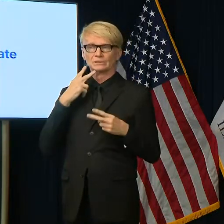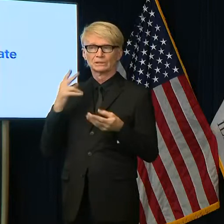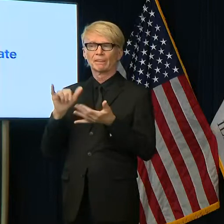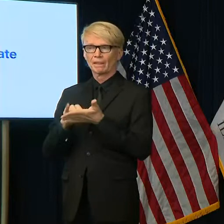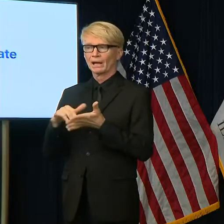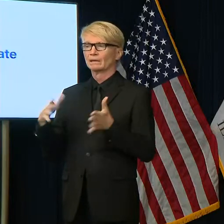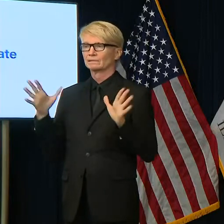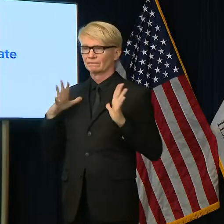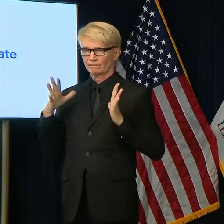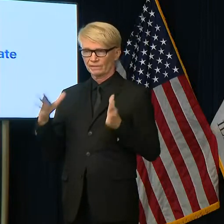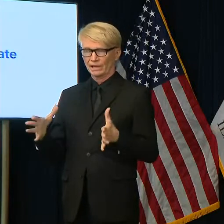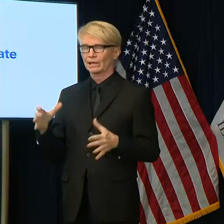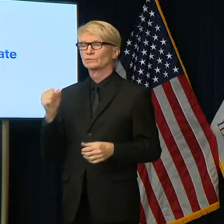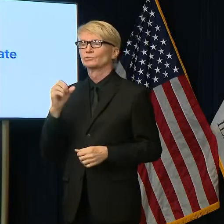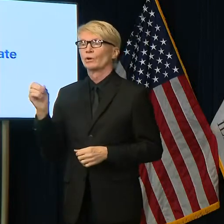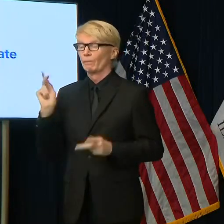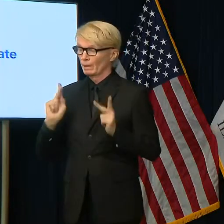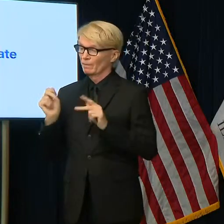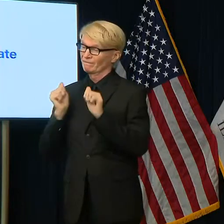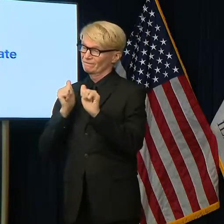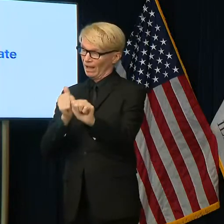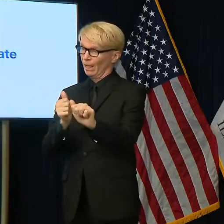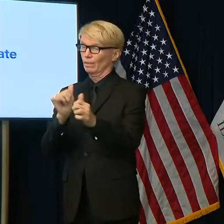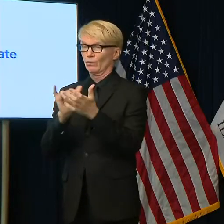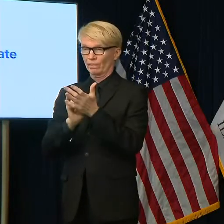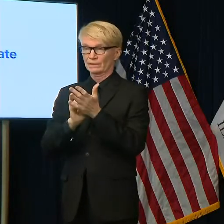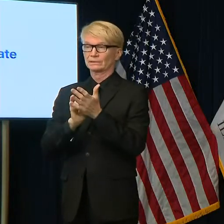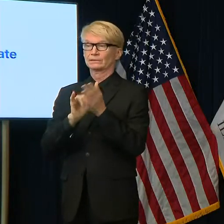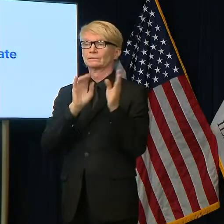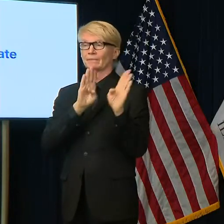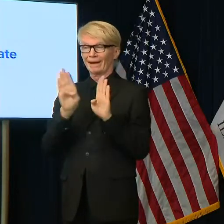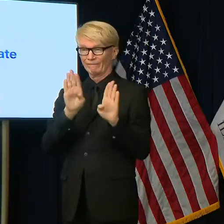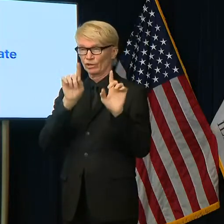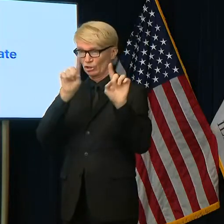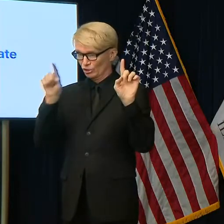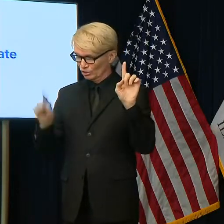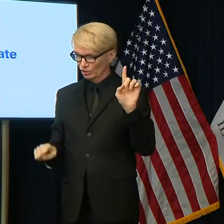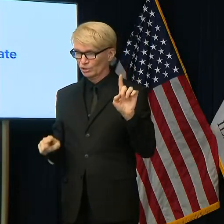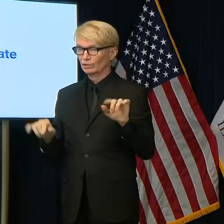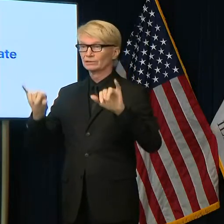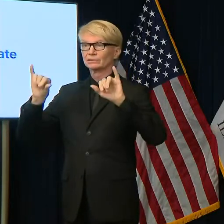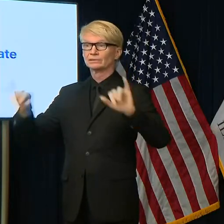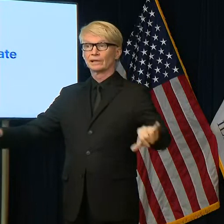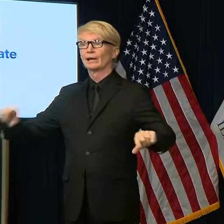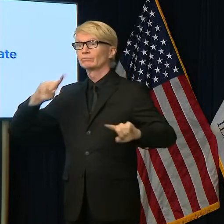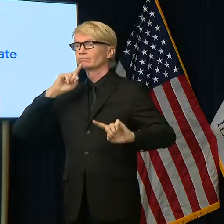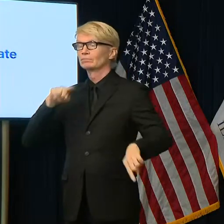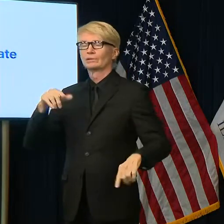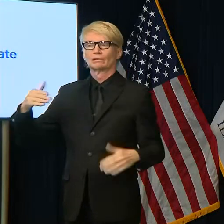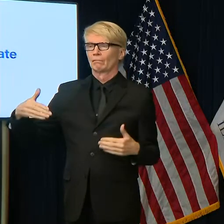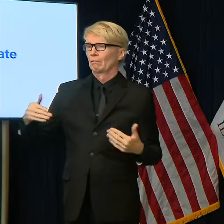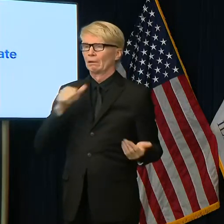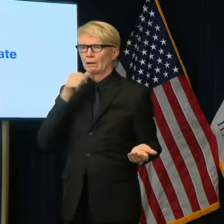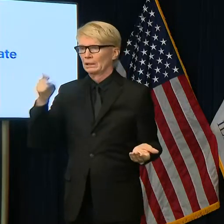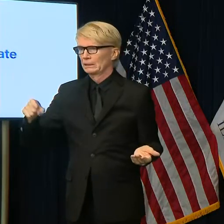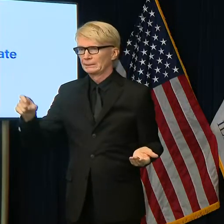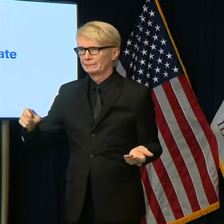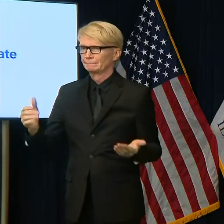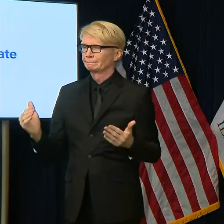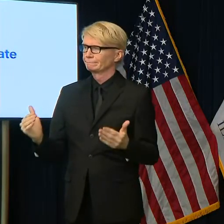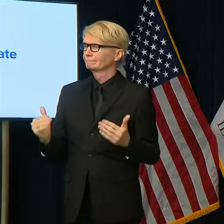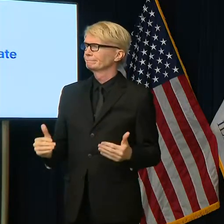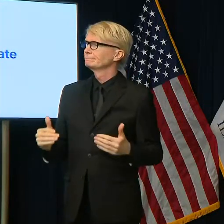so if people will continue down this road, we do not need a stay-at-home order. Vincent Flores